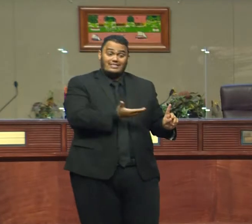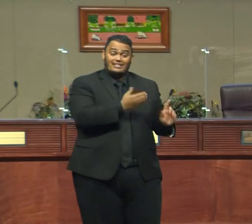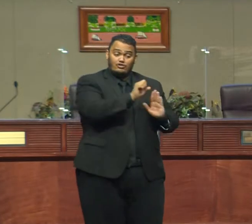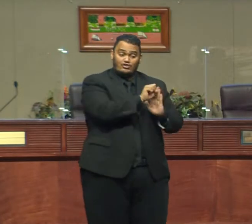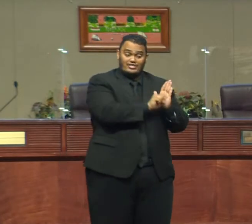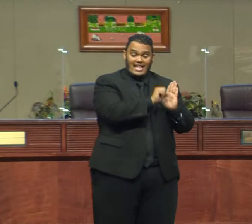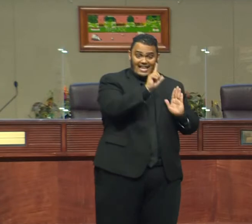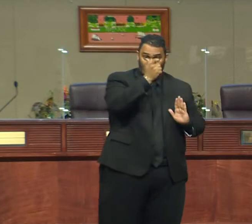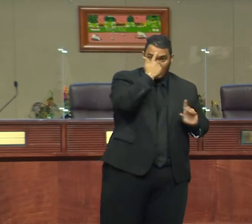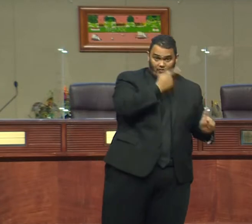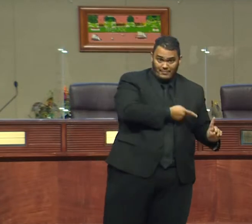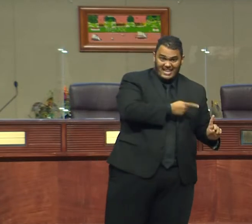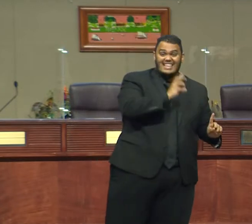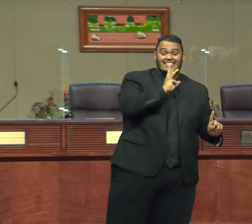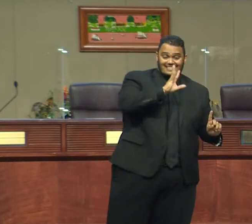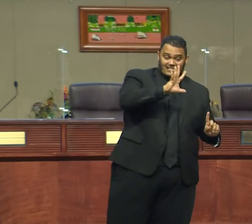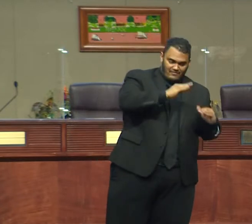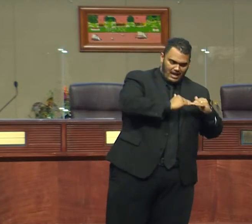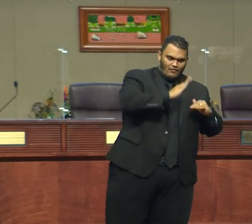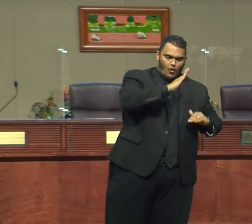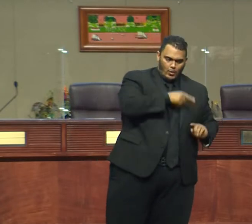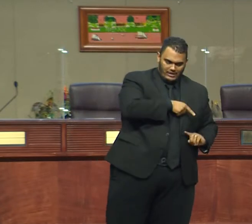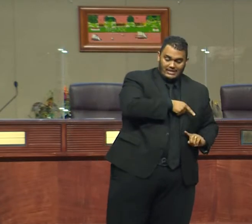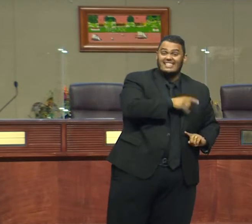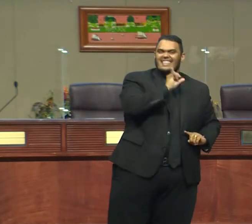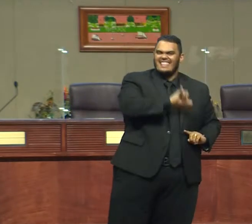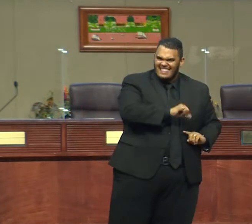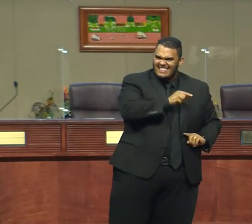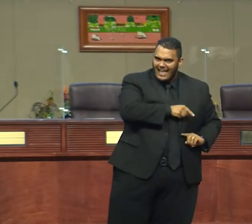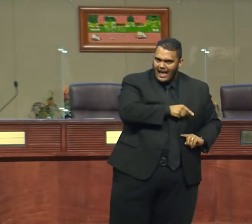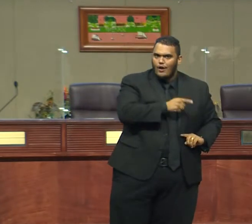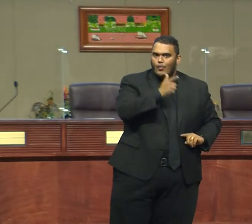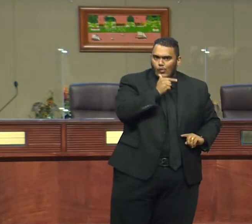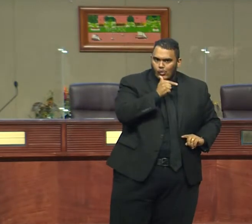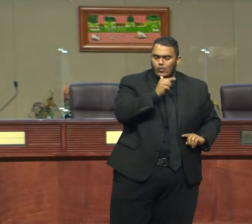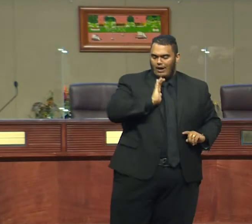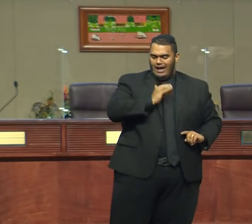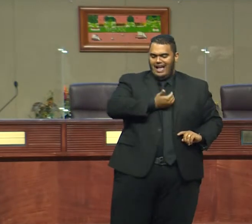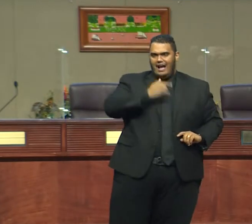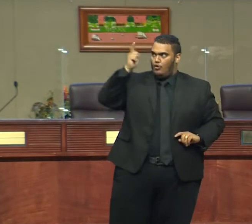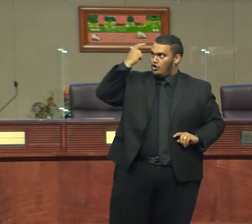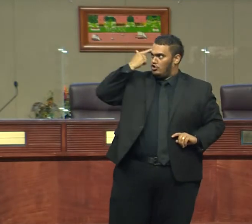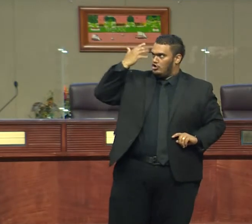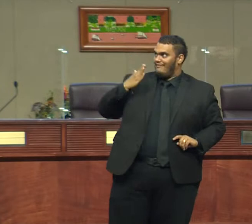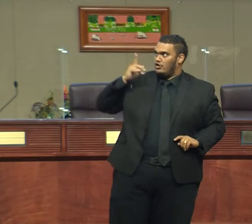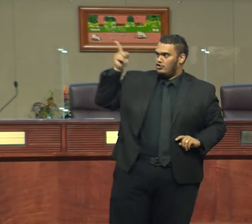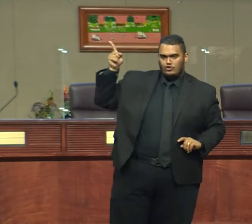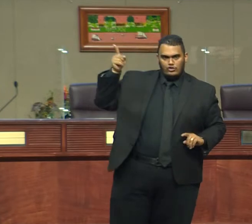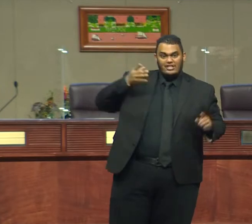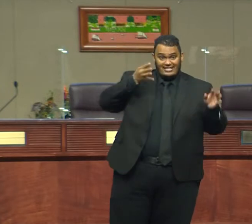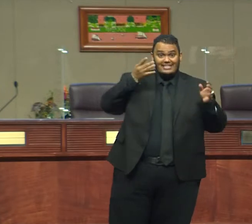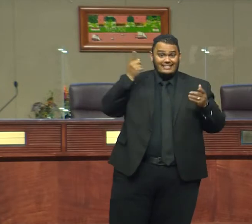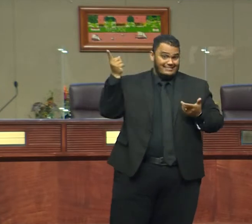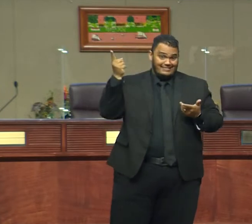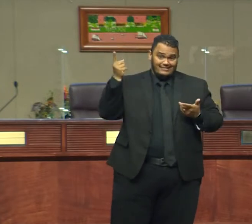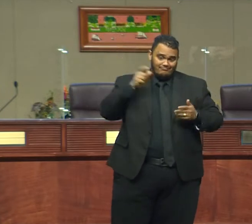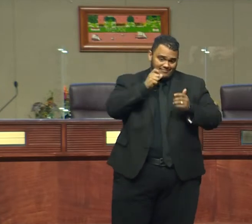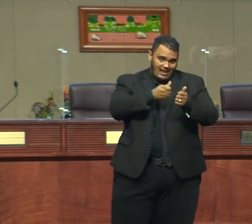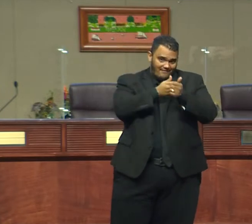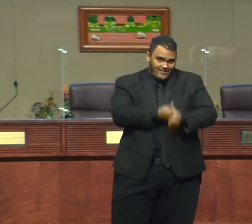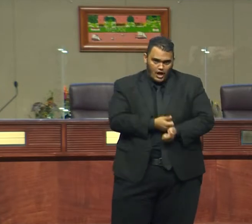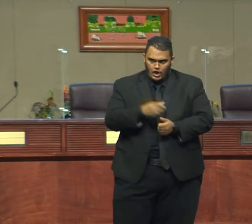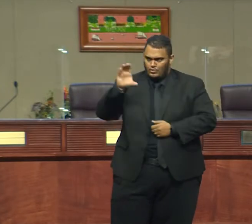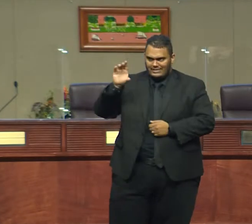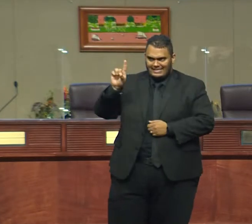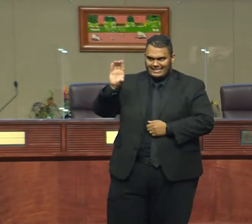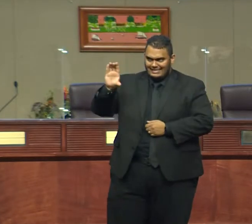decided to change the priority order that was recommended by the CDC. So